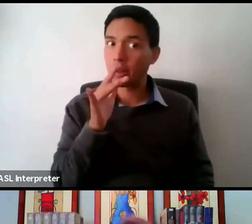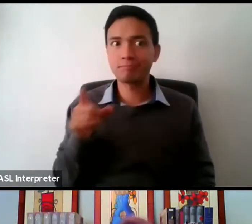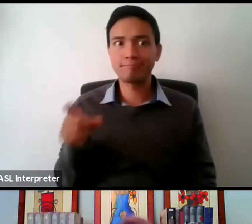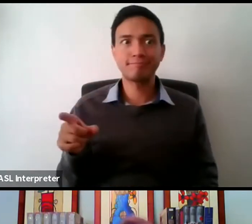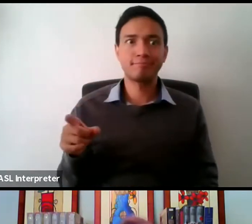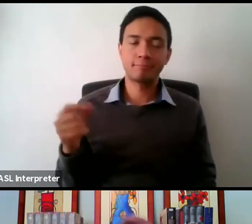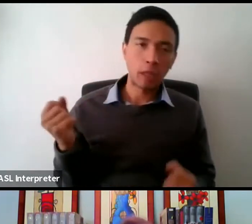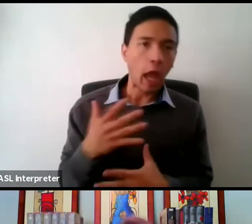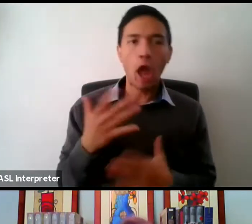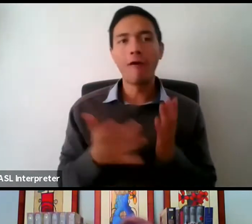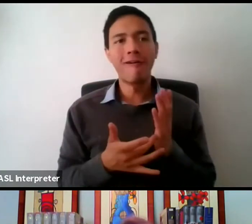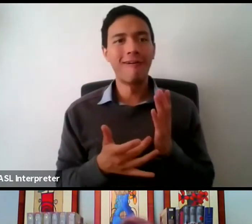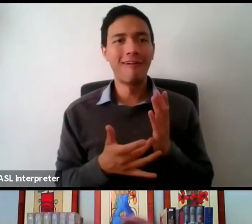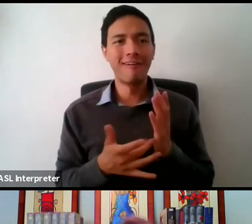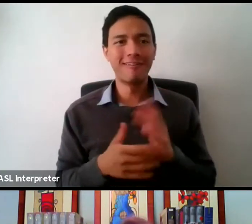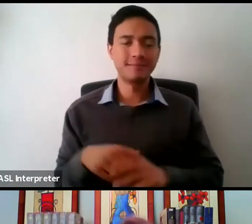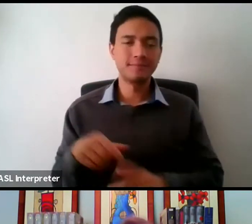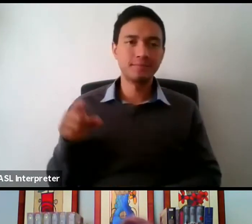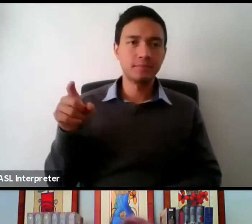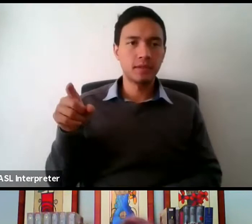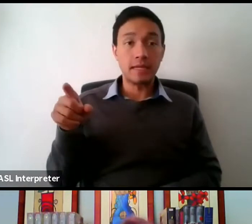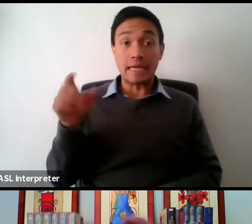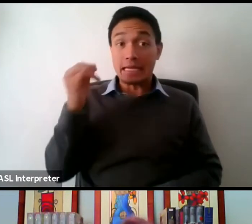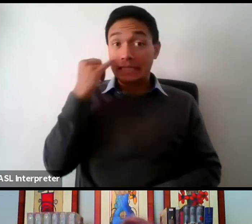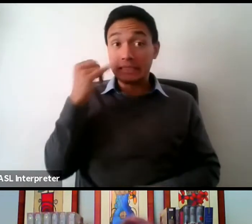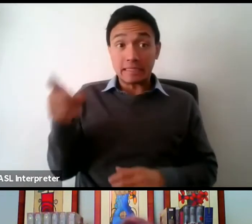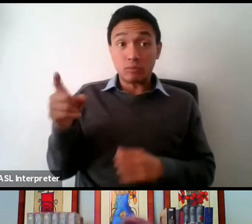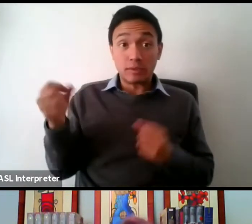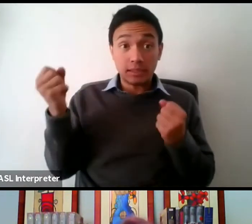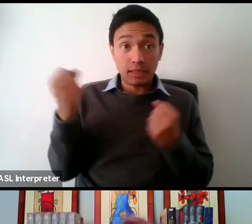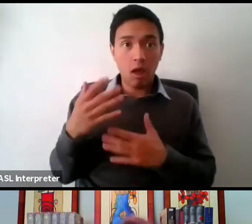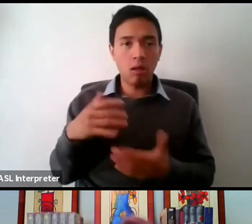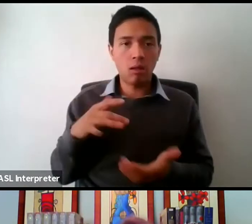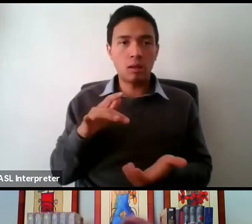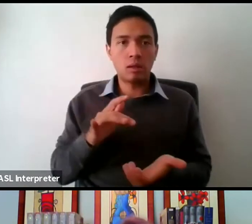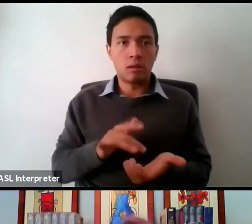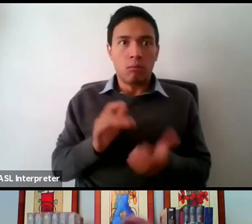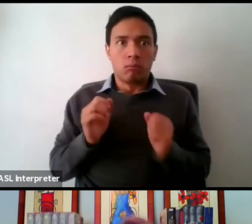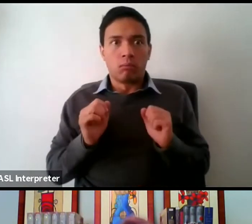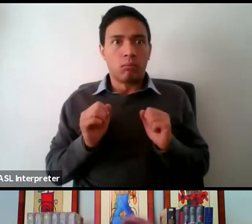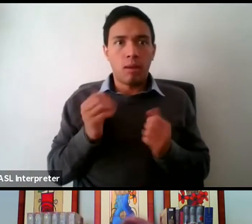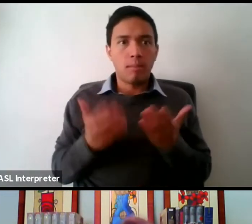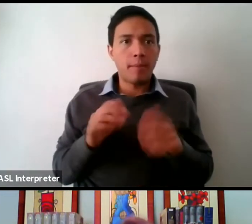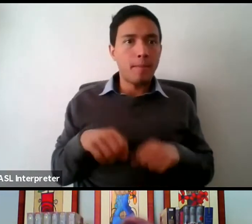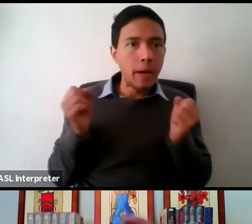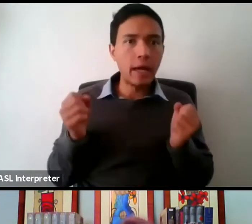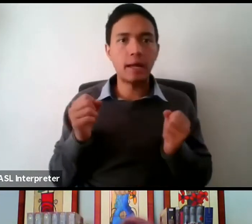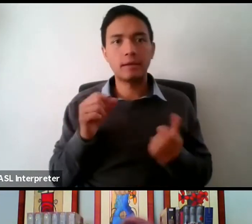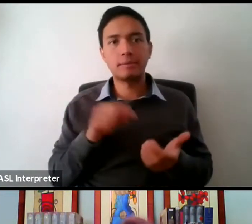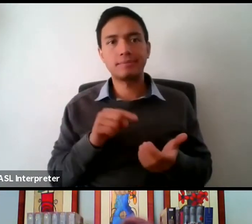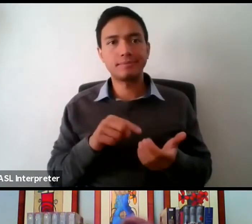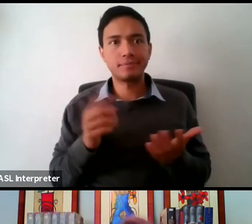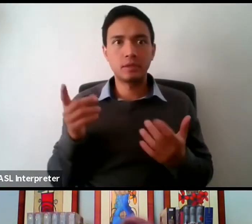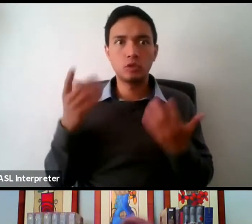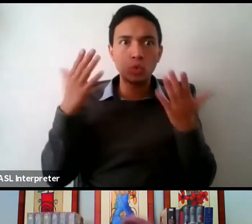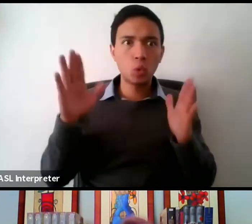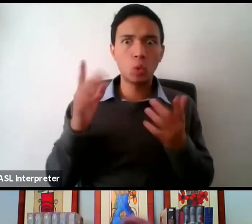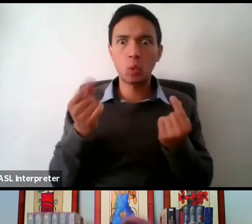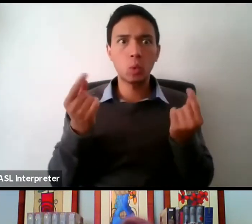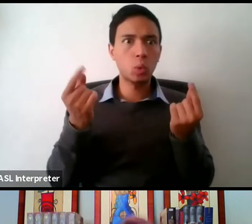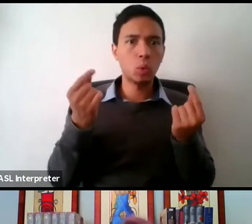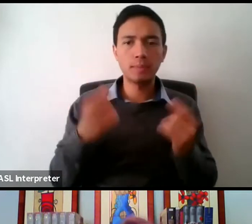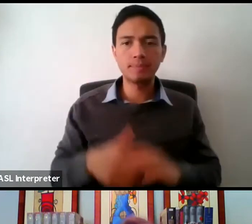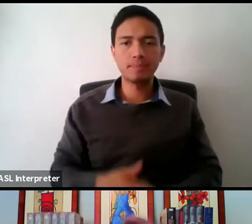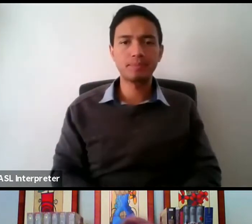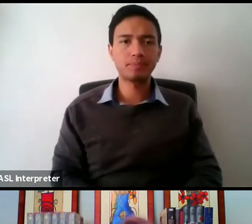terrified. She was terrified that if she touched a button wrongly, she would break the whole thing and she wouldn't know what to do. Now,